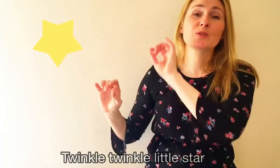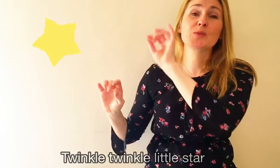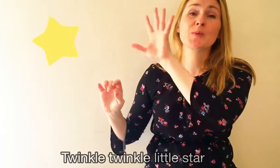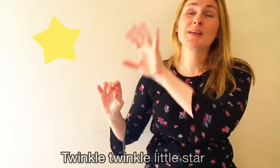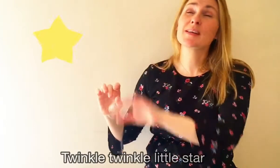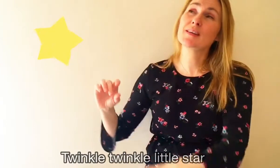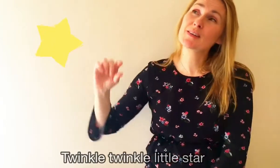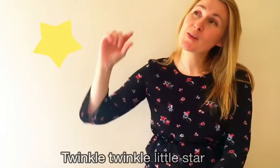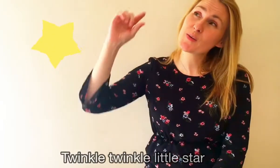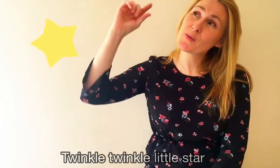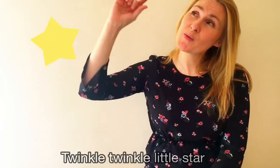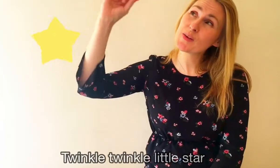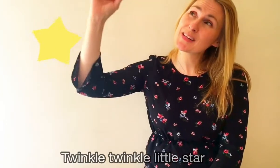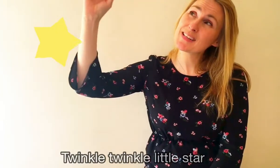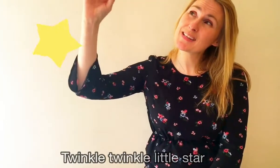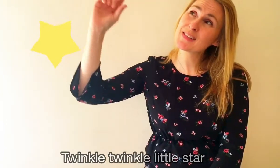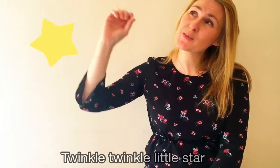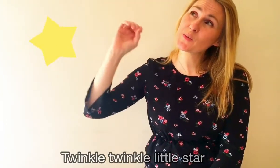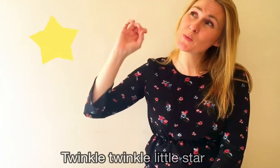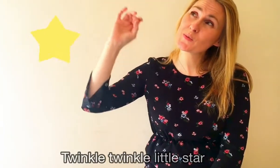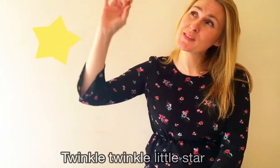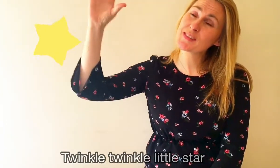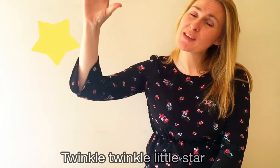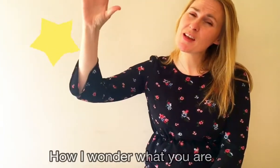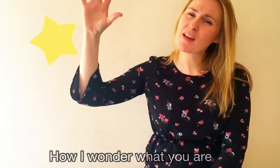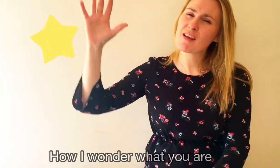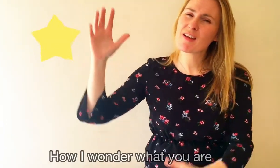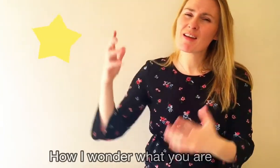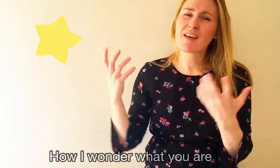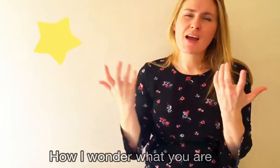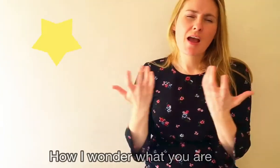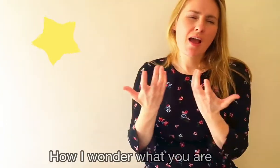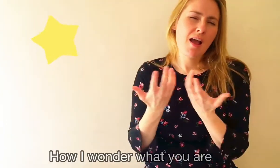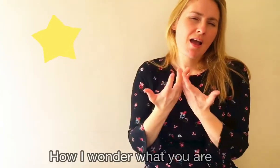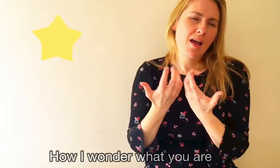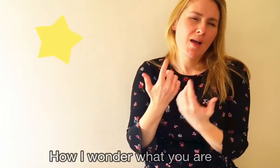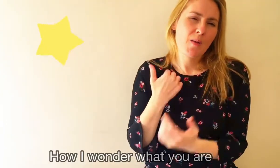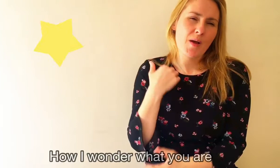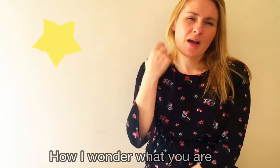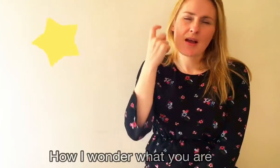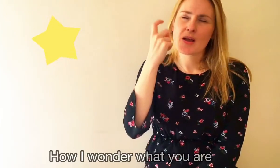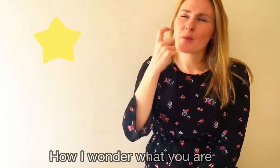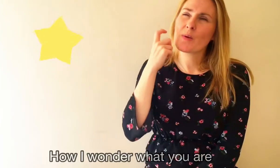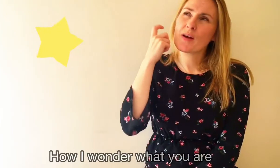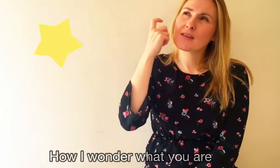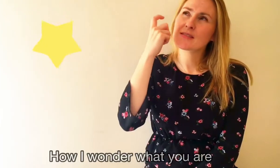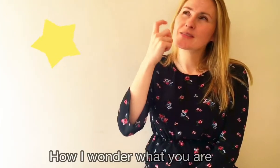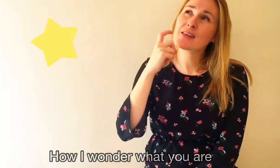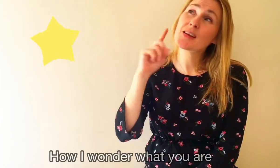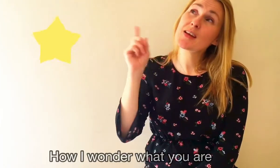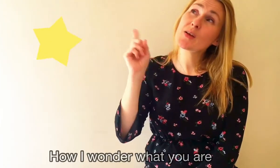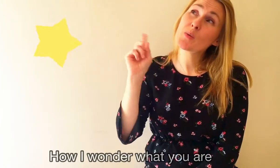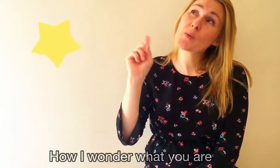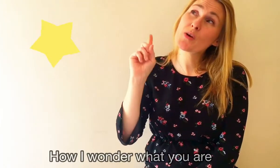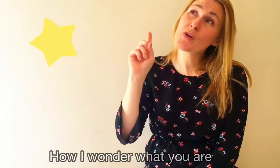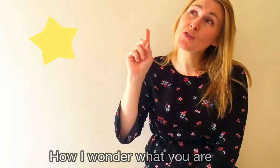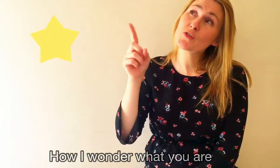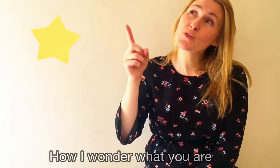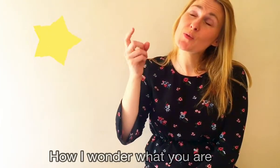twinkle little star How I wonder what you